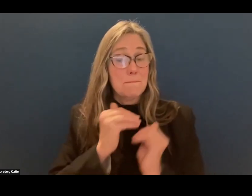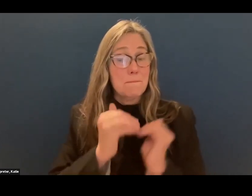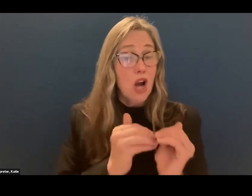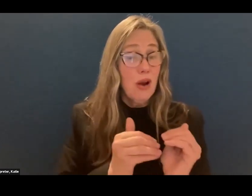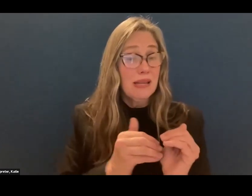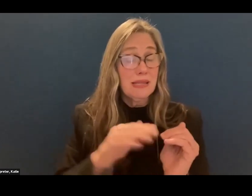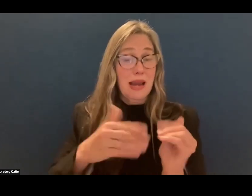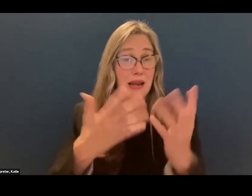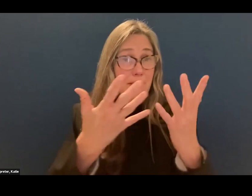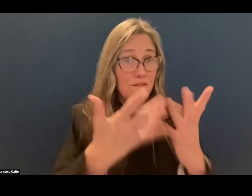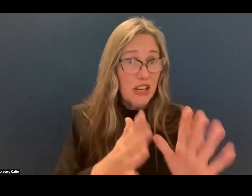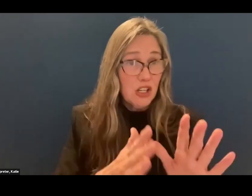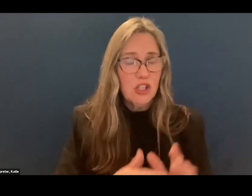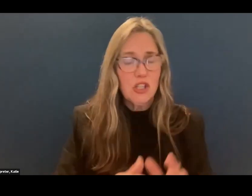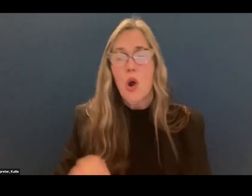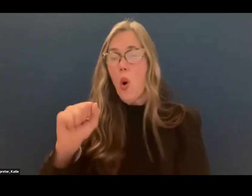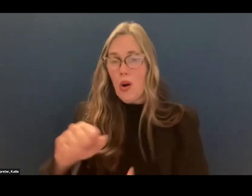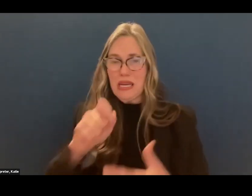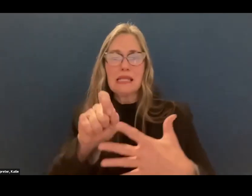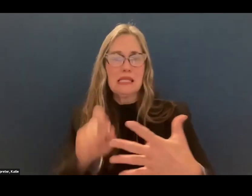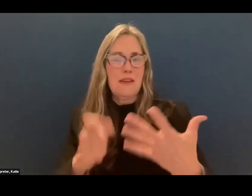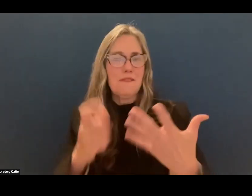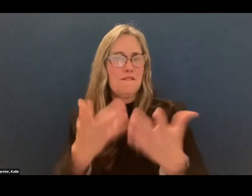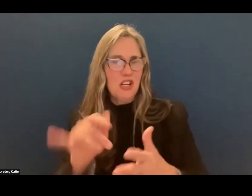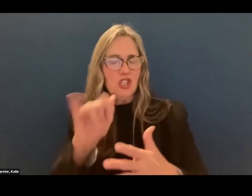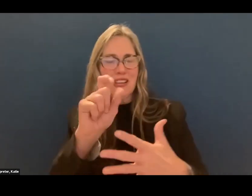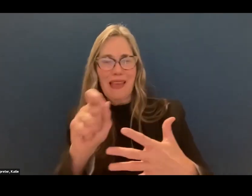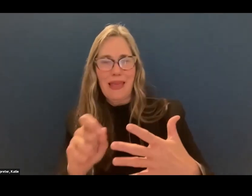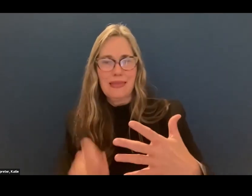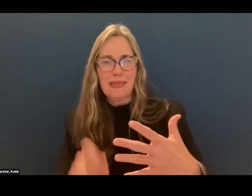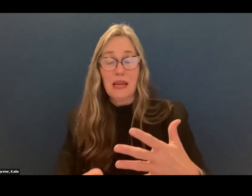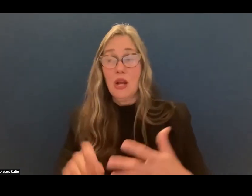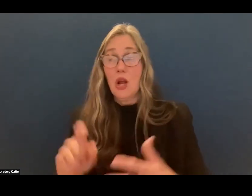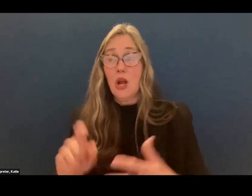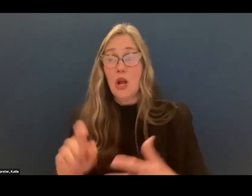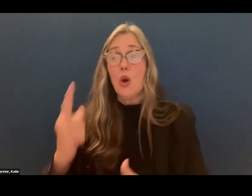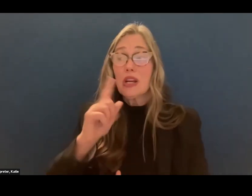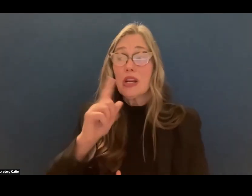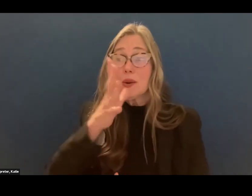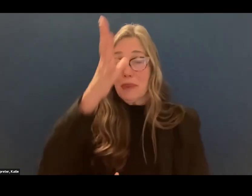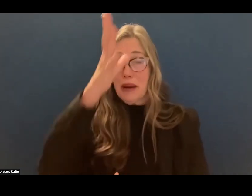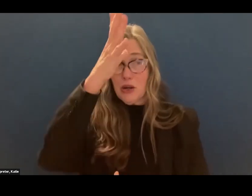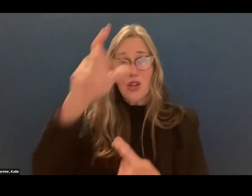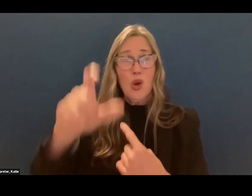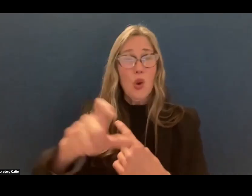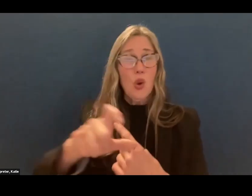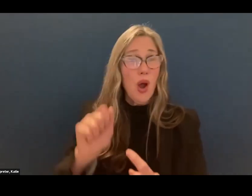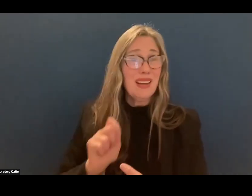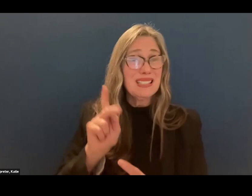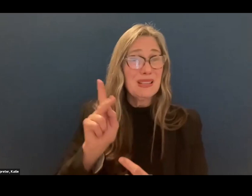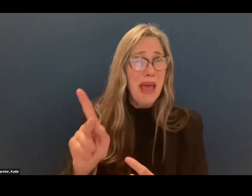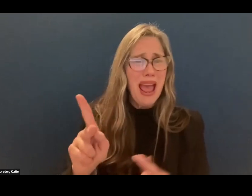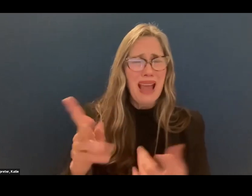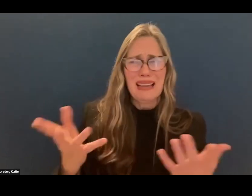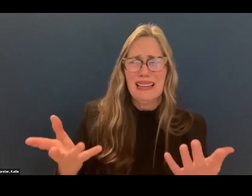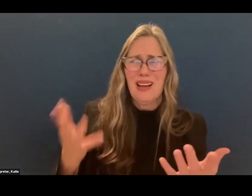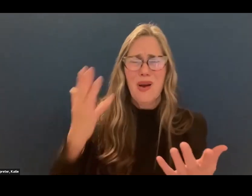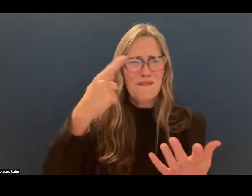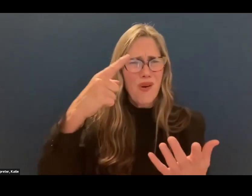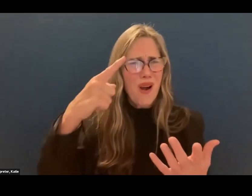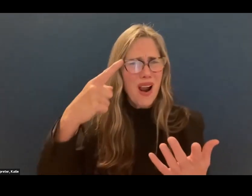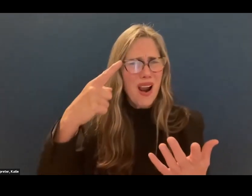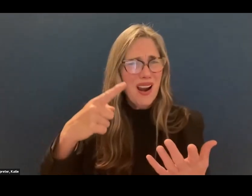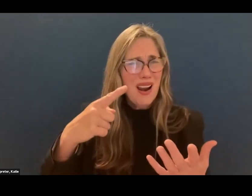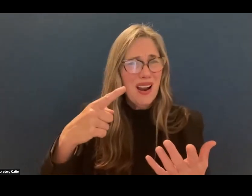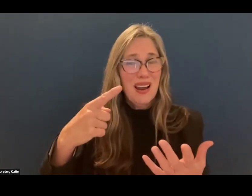in consideration. And do we need to adapt when we hear public comment, when we hear parents having to call us back? Mm-hmm. What's that about? Is that a